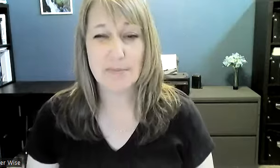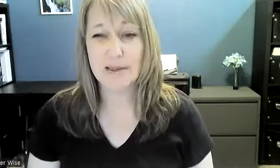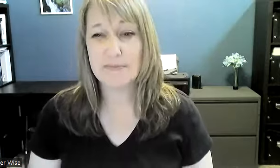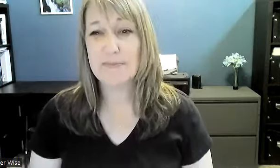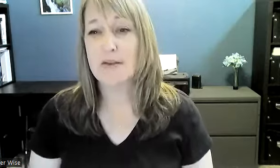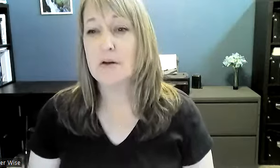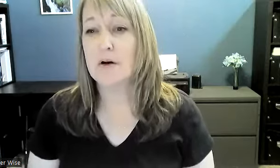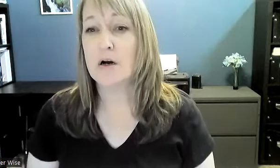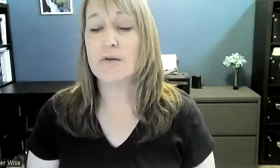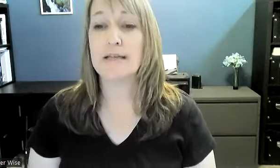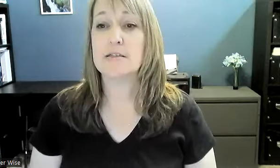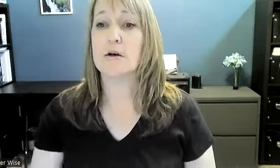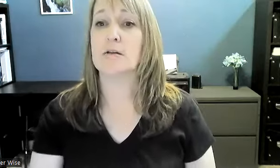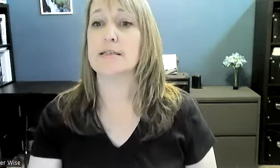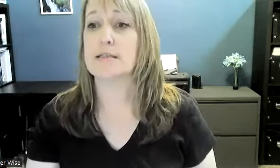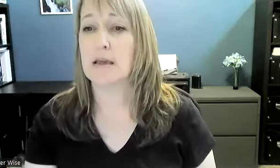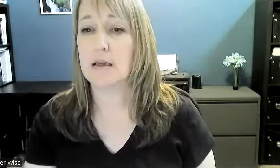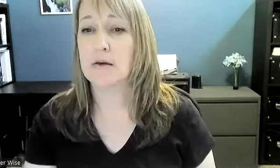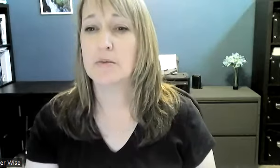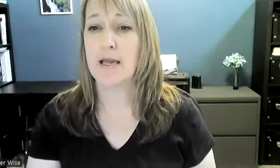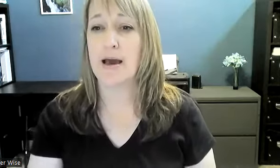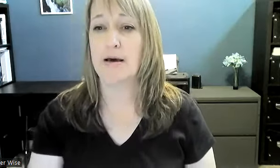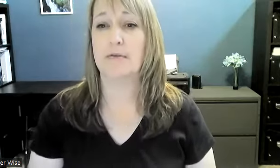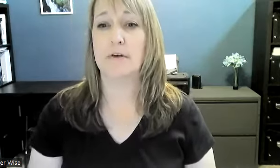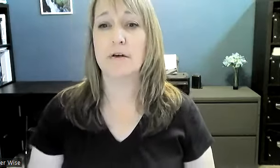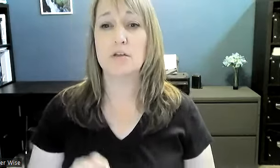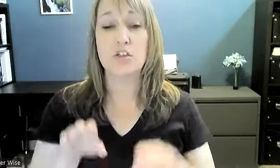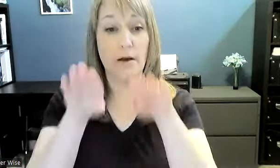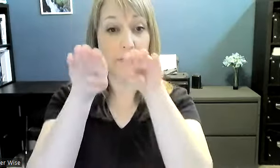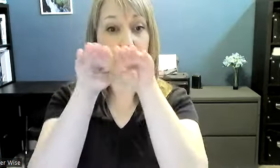thing. All right, so let's see. We have shelf,